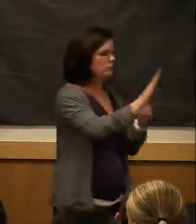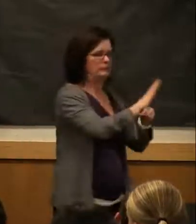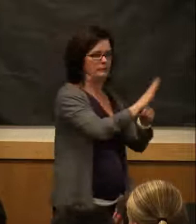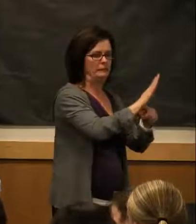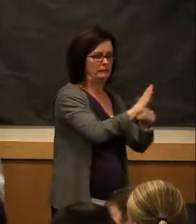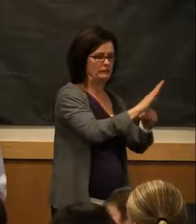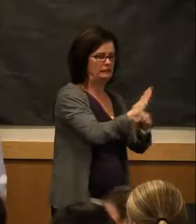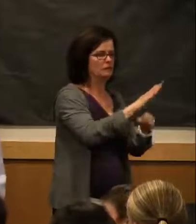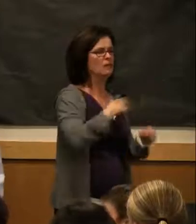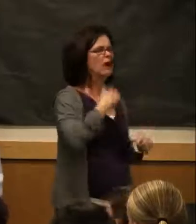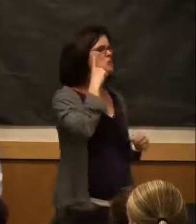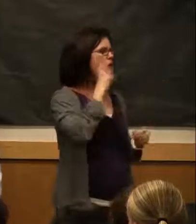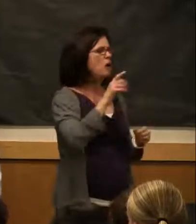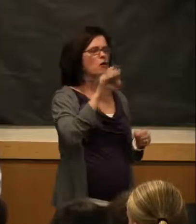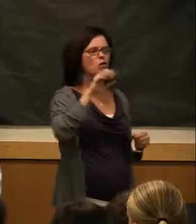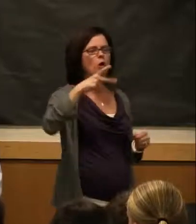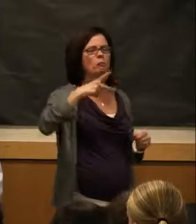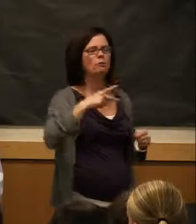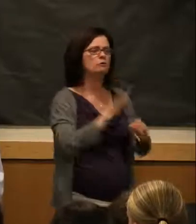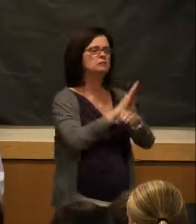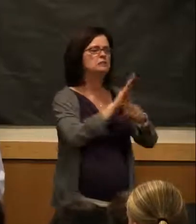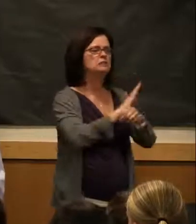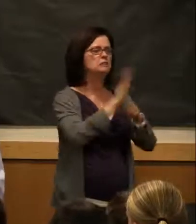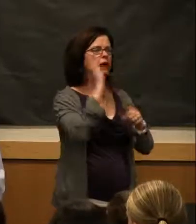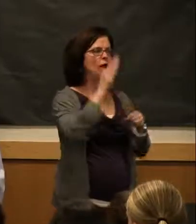like I said, I'd go up the chain at the grocery store.